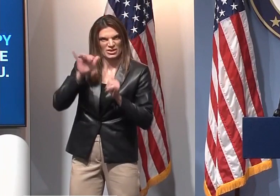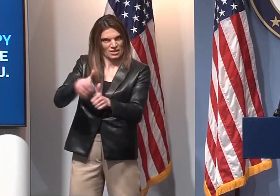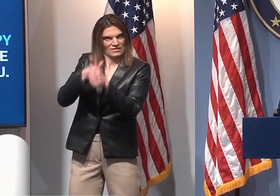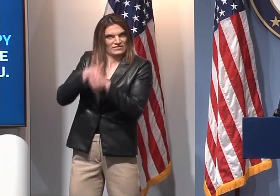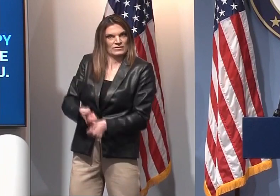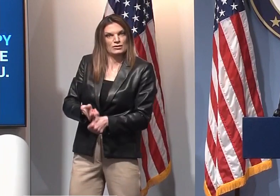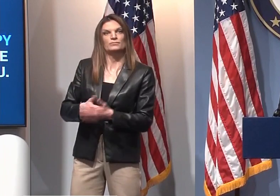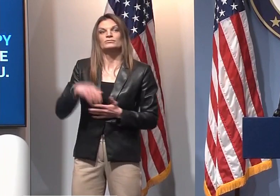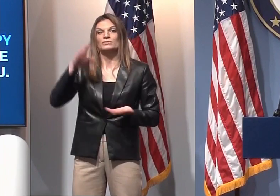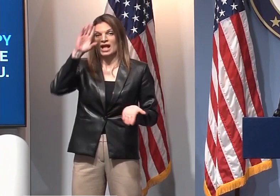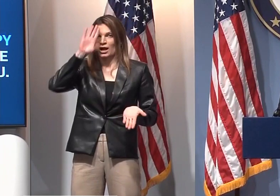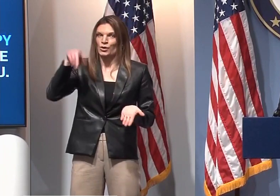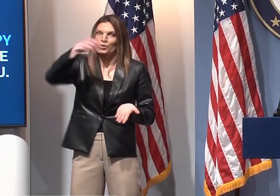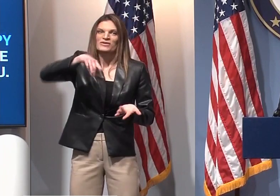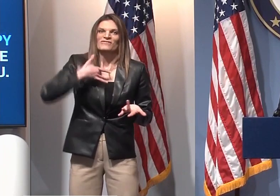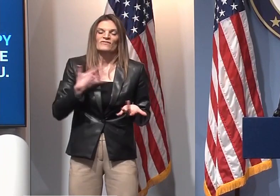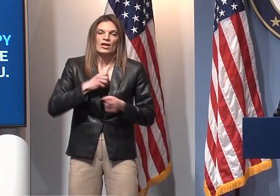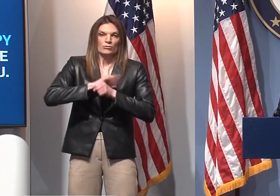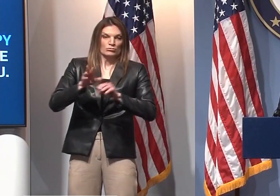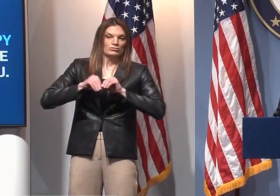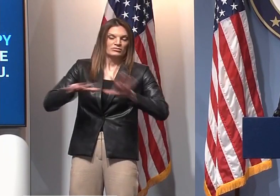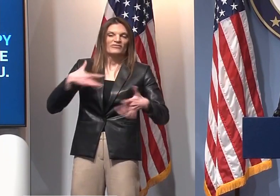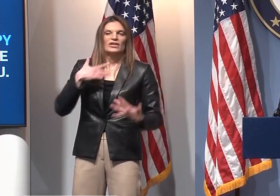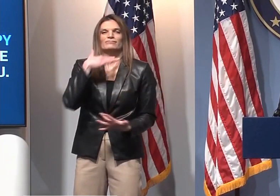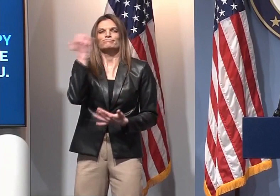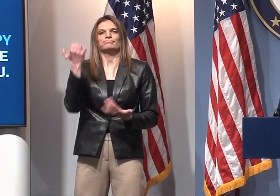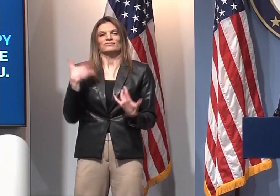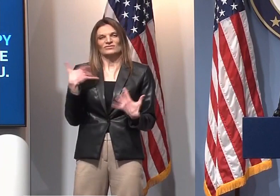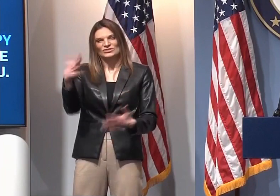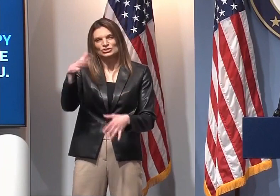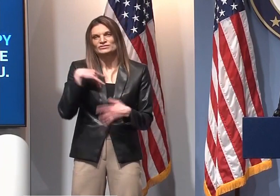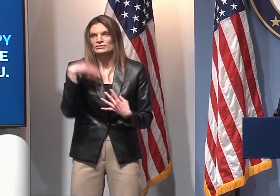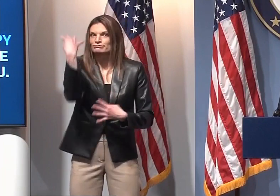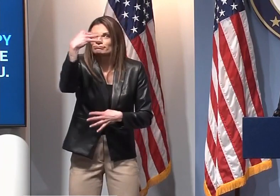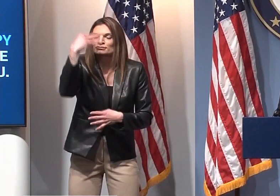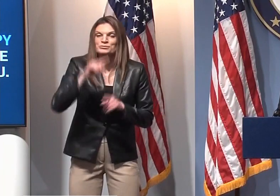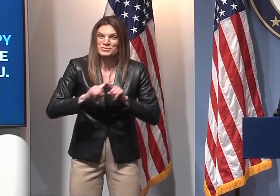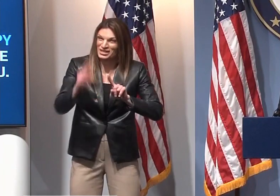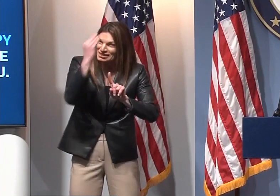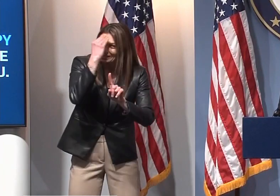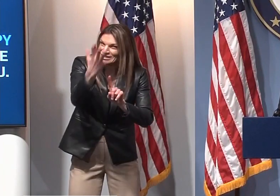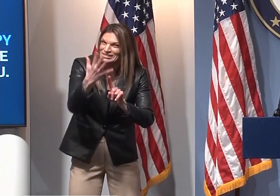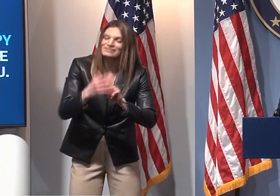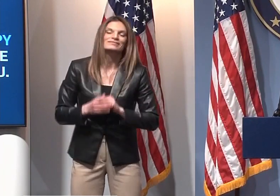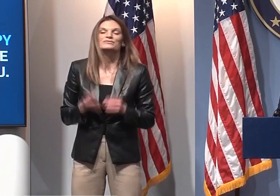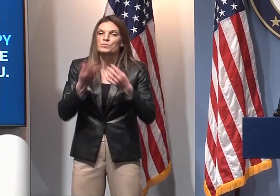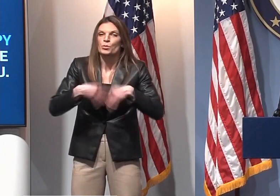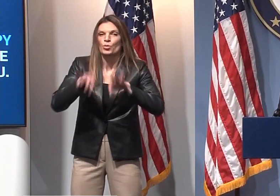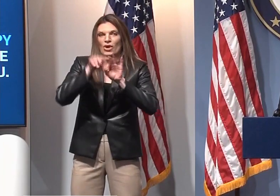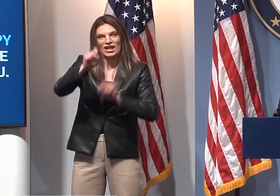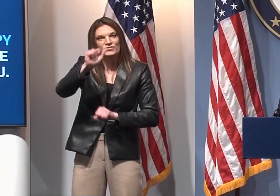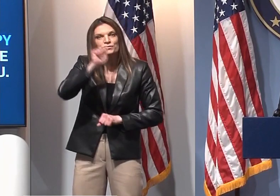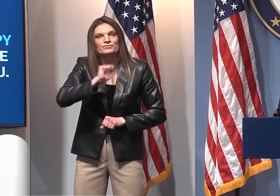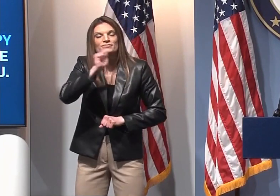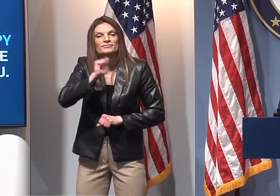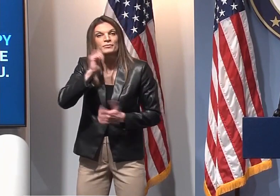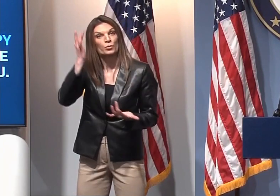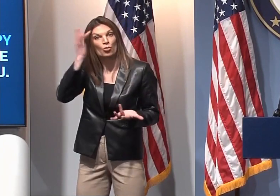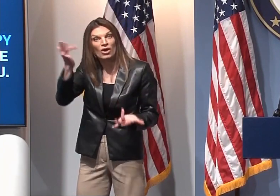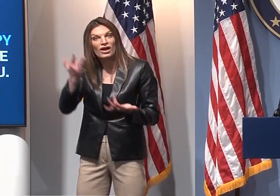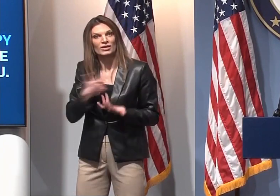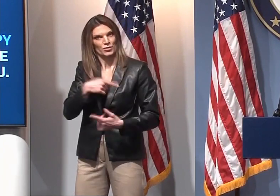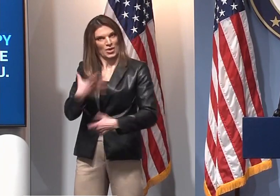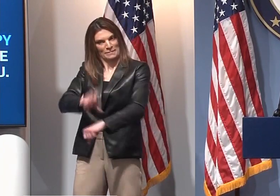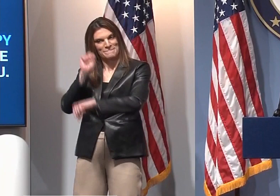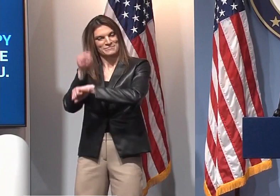feeling pandemic fatigue, but we gotta remember we're in this together. It's gonna take hard work to beat this virus, but